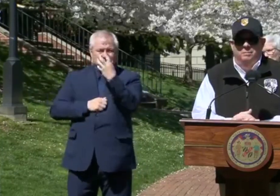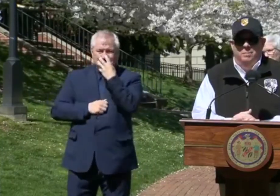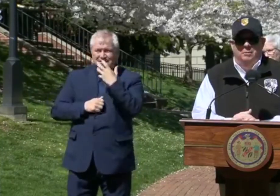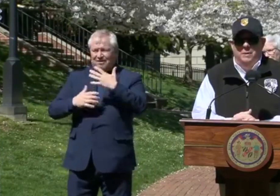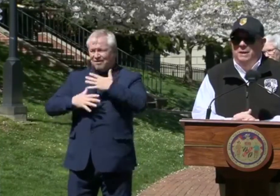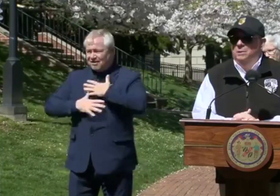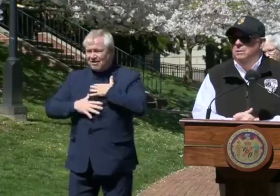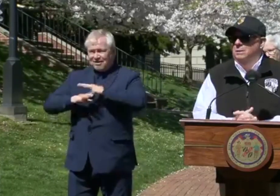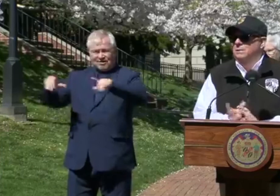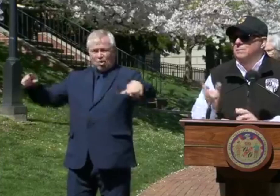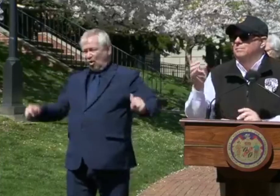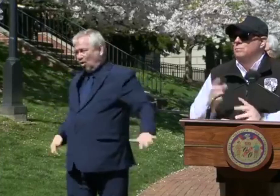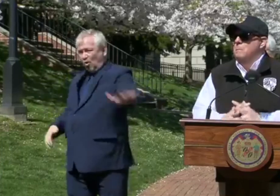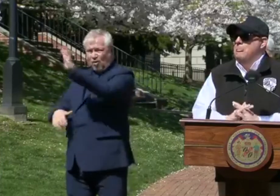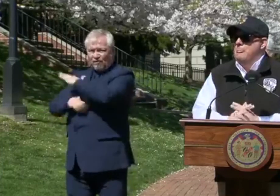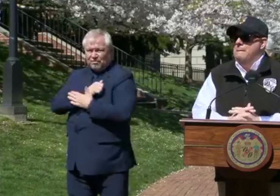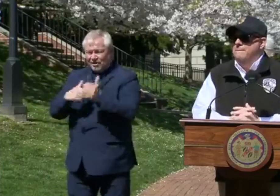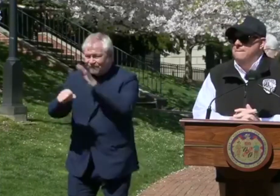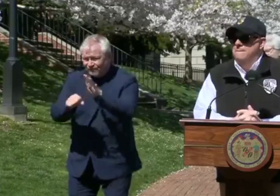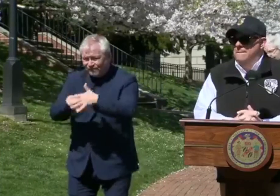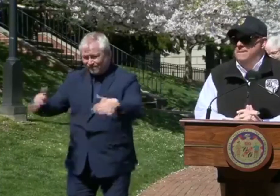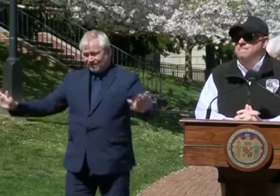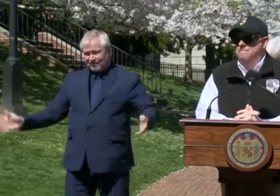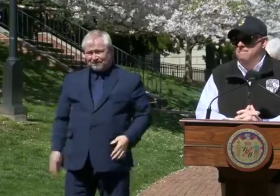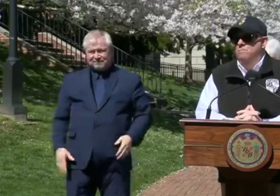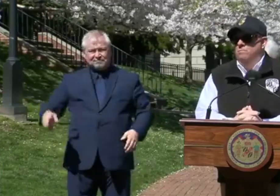one problem we have with this crisis. What do you tell those people?